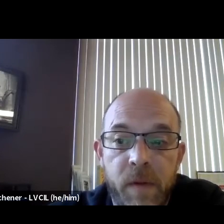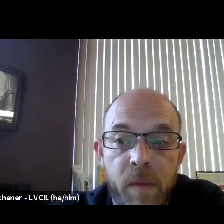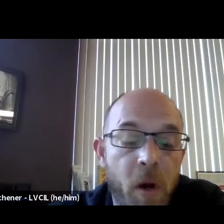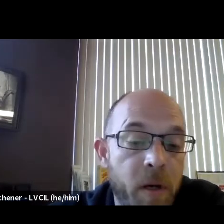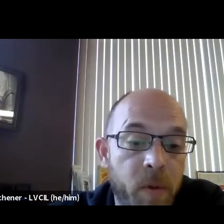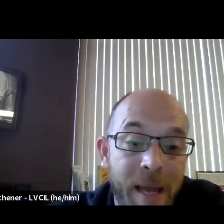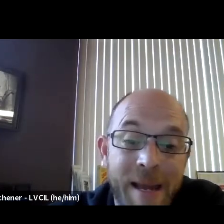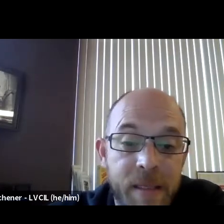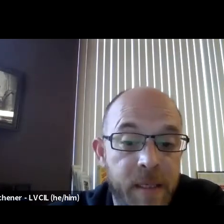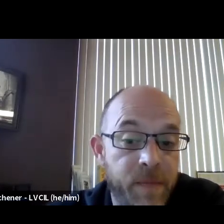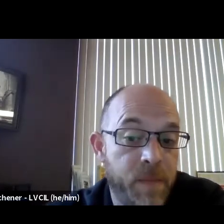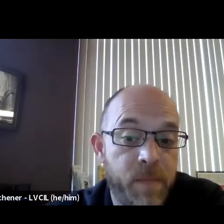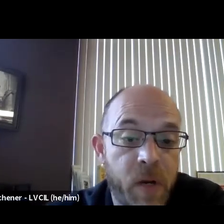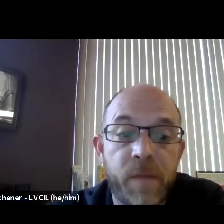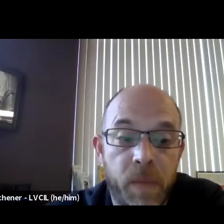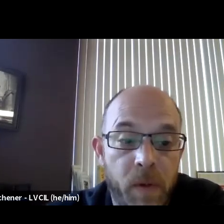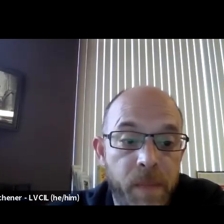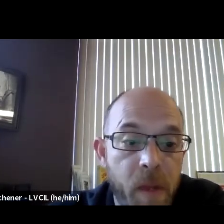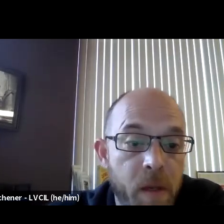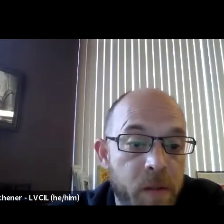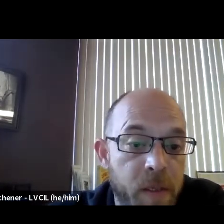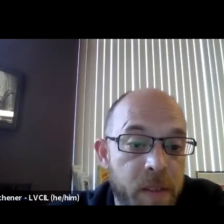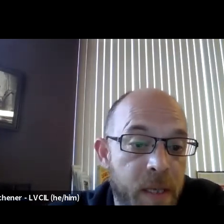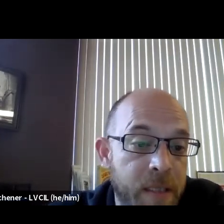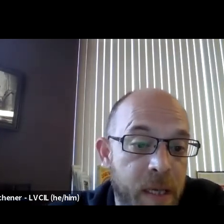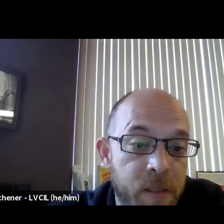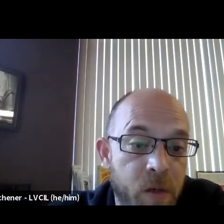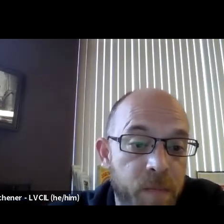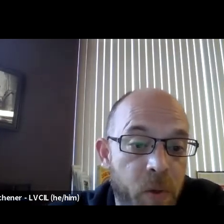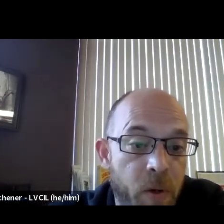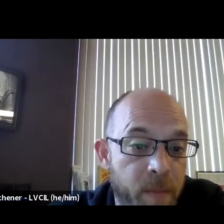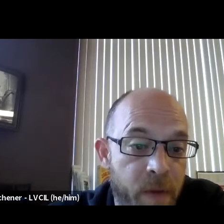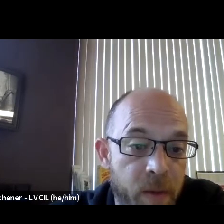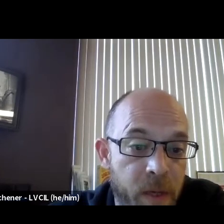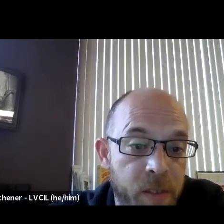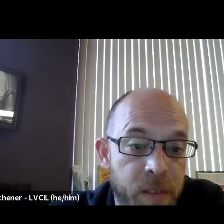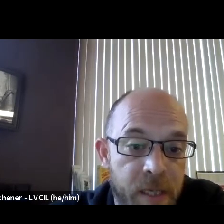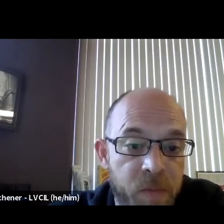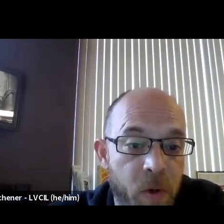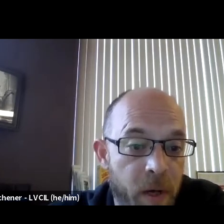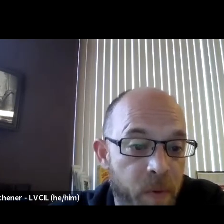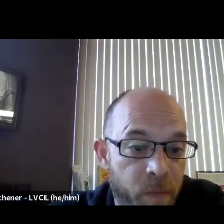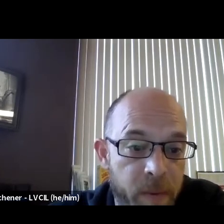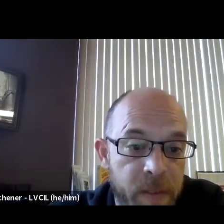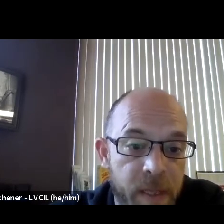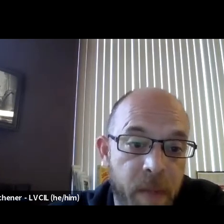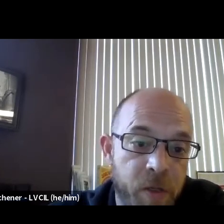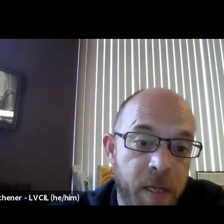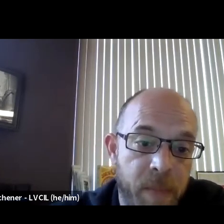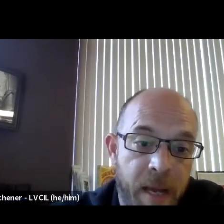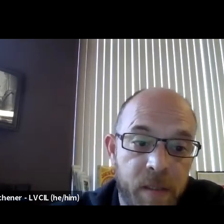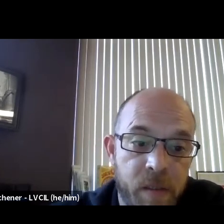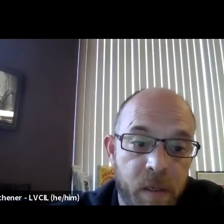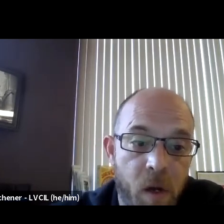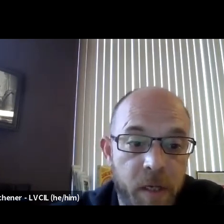effective, marketable, and even profitable. So as the slide says, good program evaluations assess program performance, they